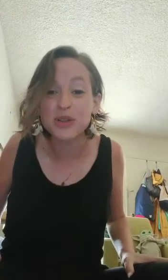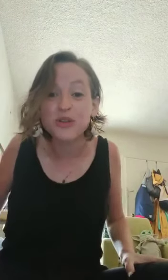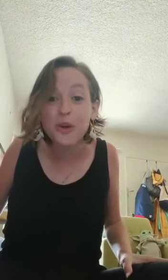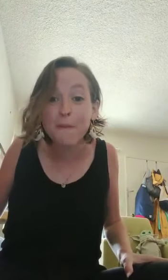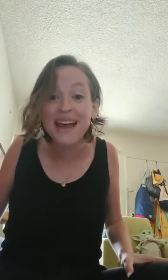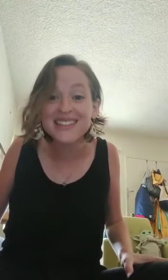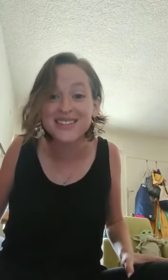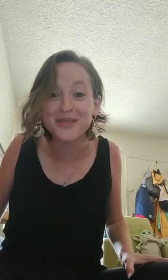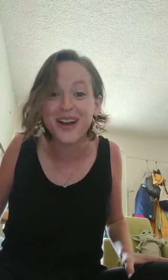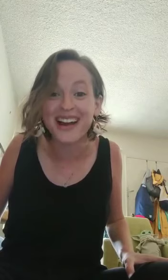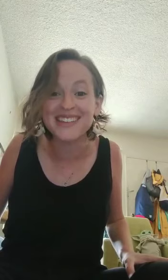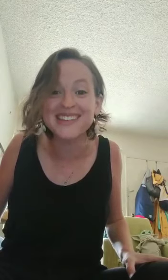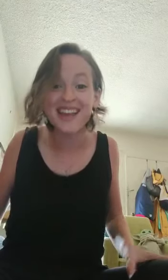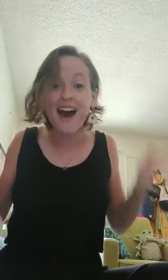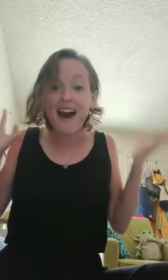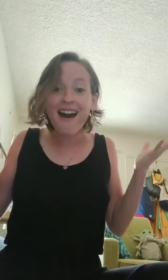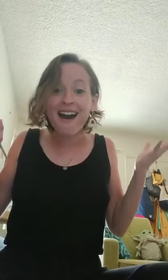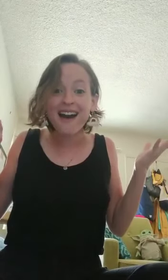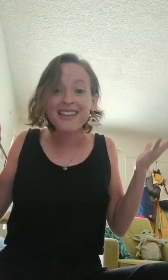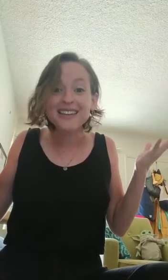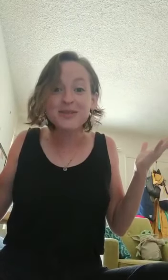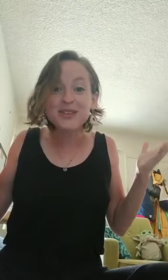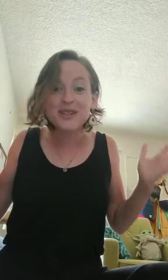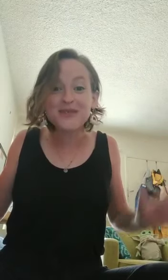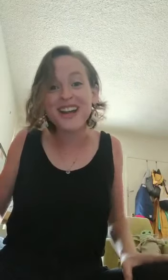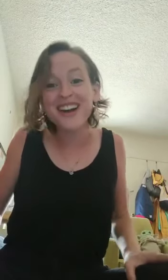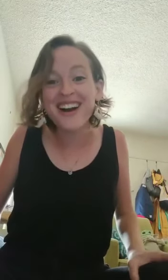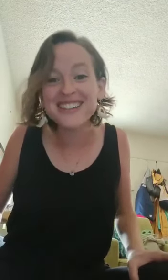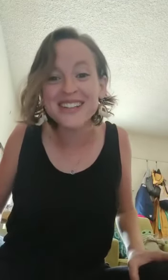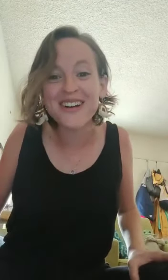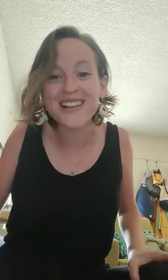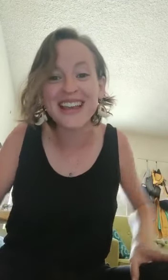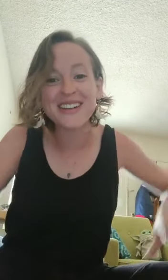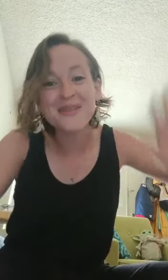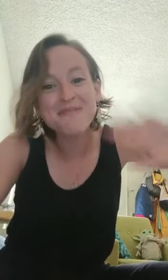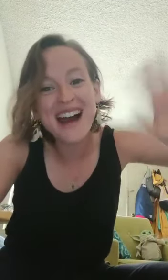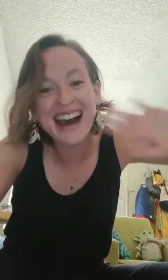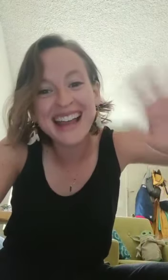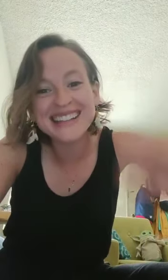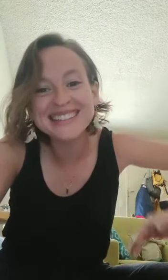beautiful message for us. This was so much fun. I'll see you all later. Bye.